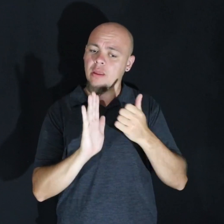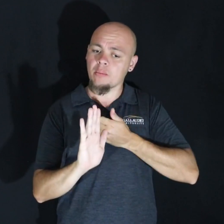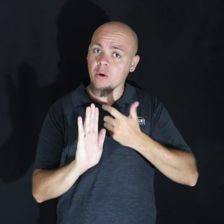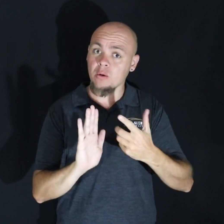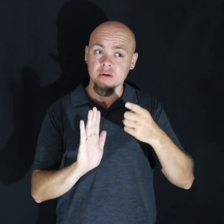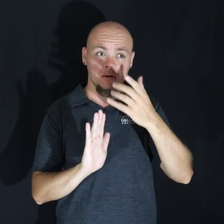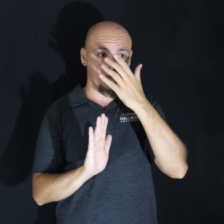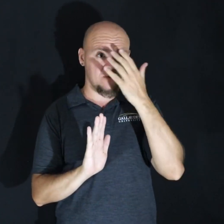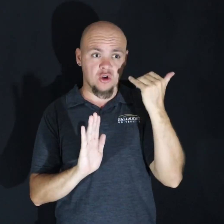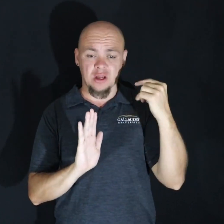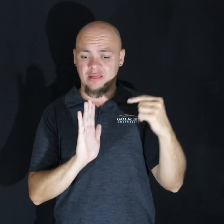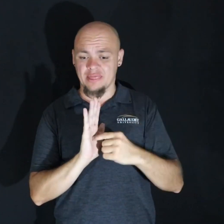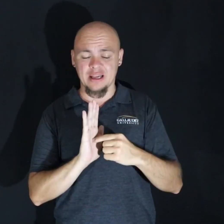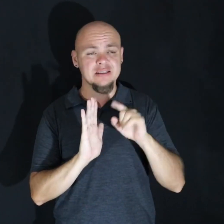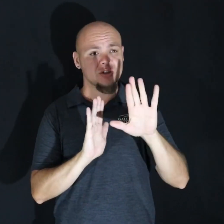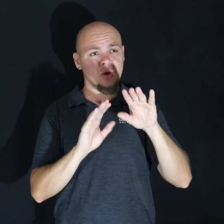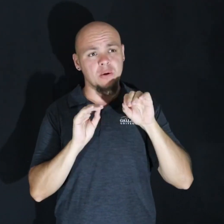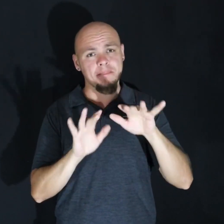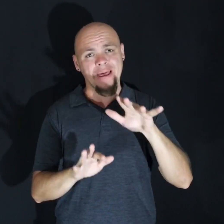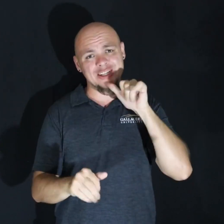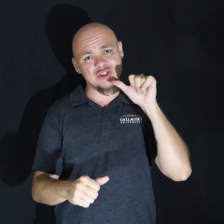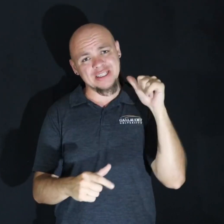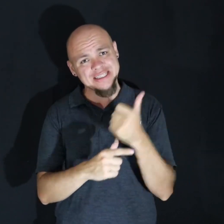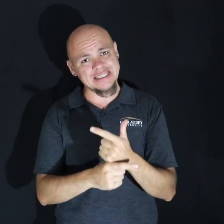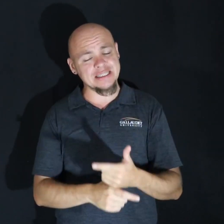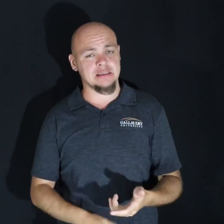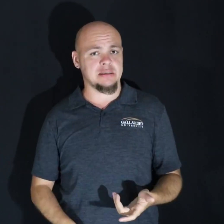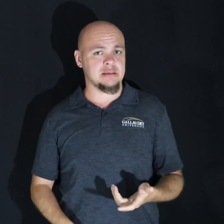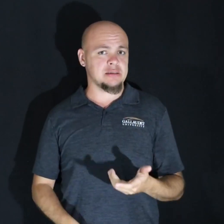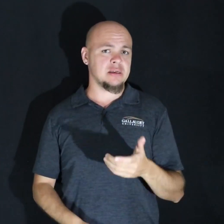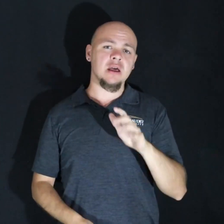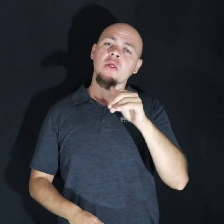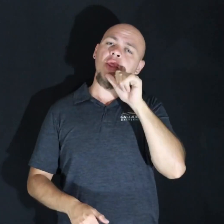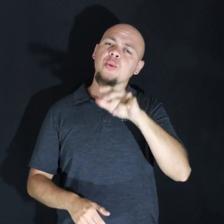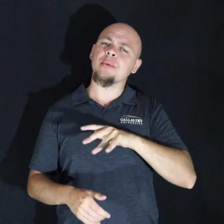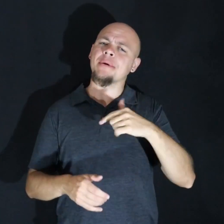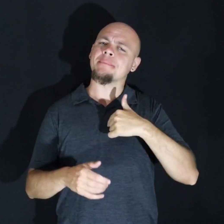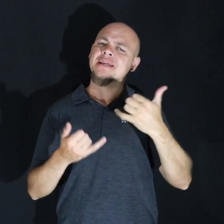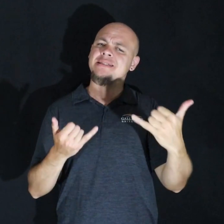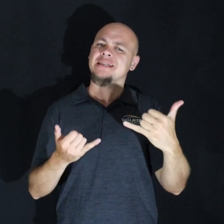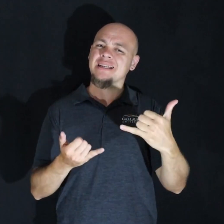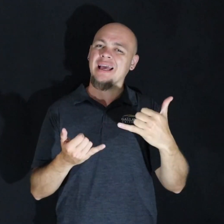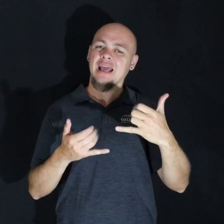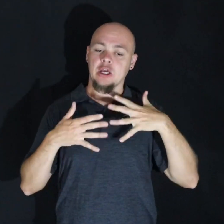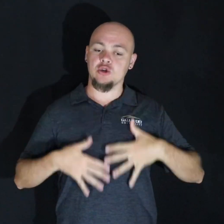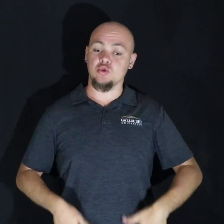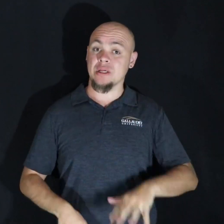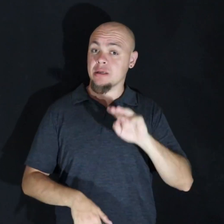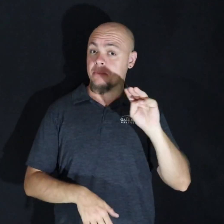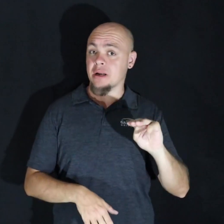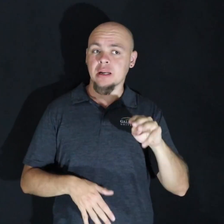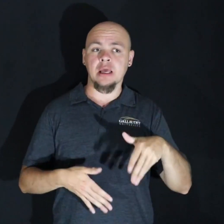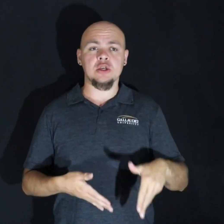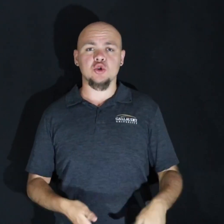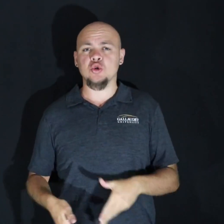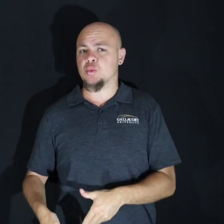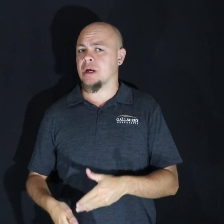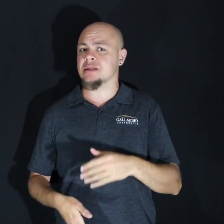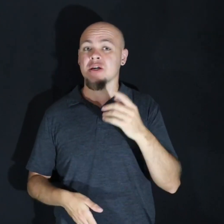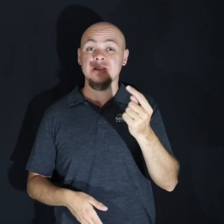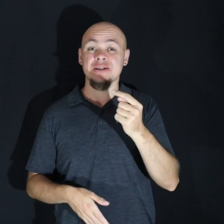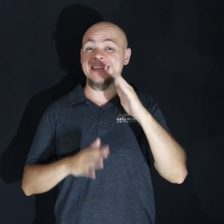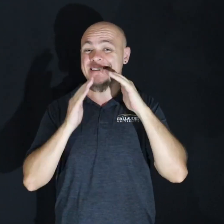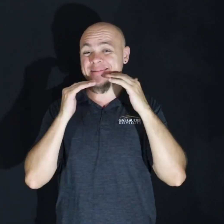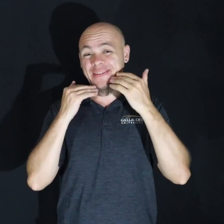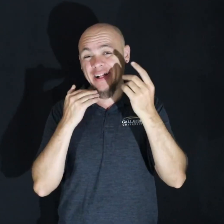you forgotten this? Your magic, sis. The woman I am today wears a dress on Monday, sweats on Tuesday, a smile